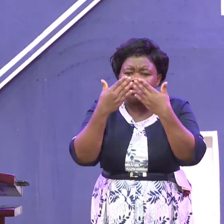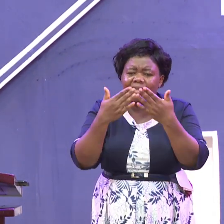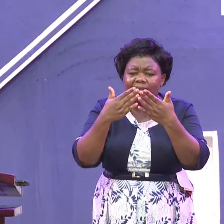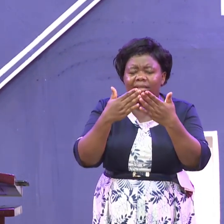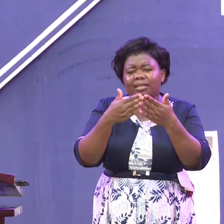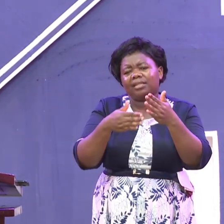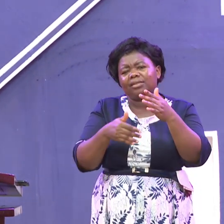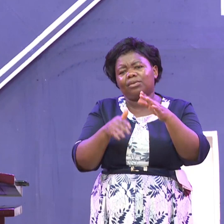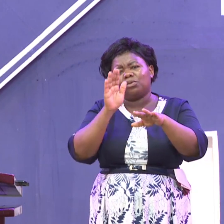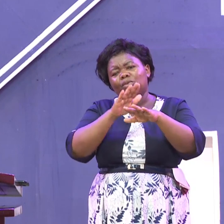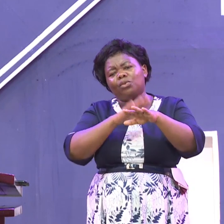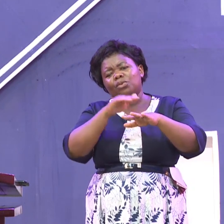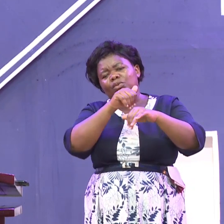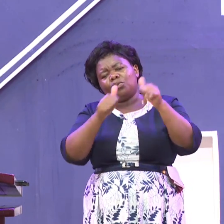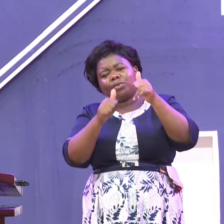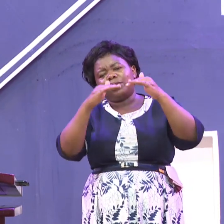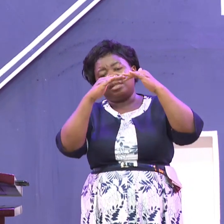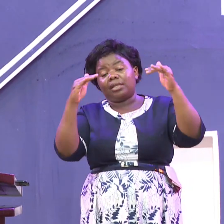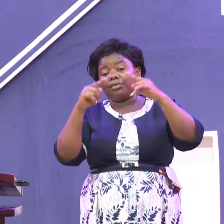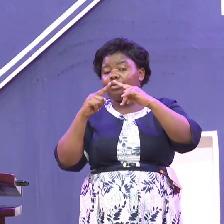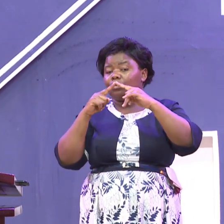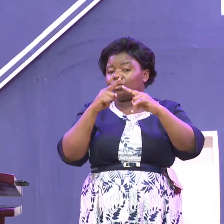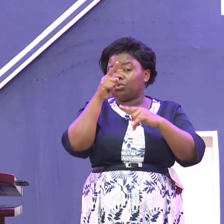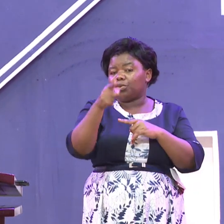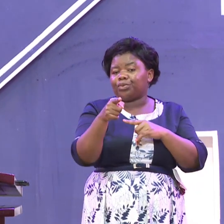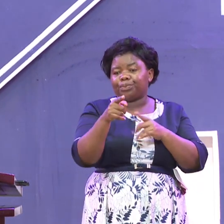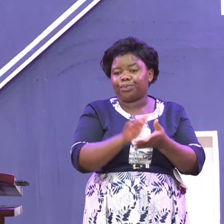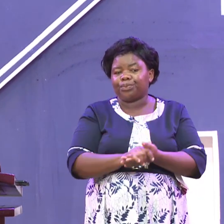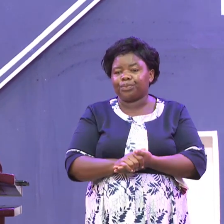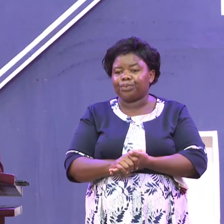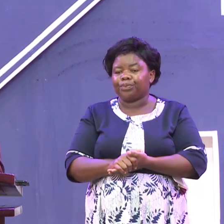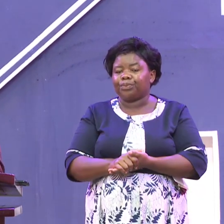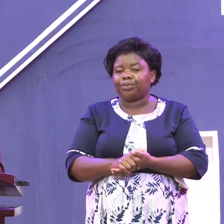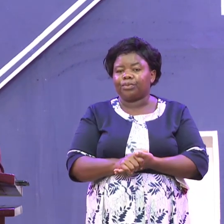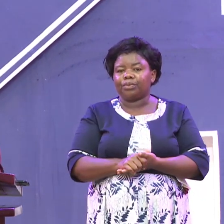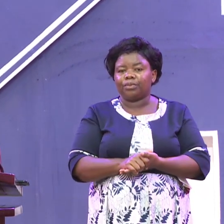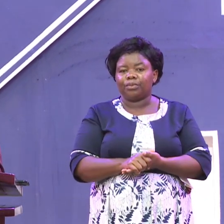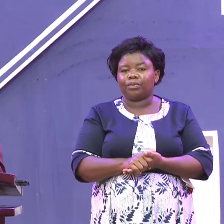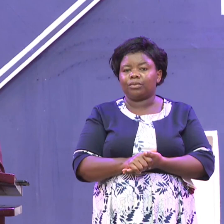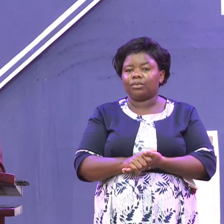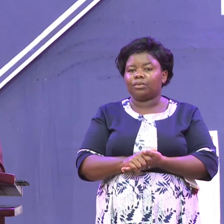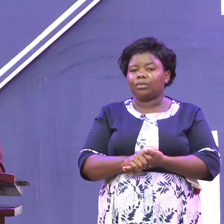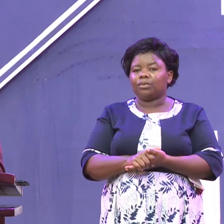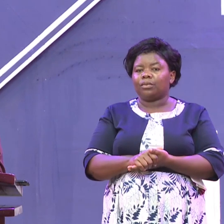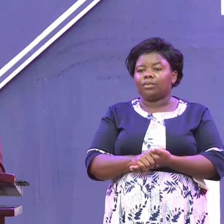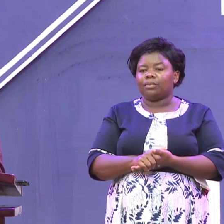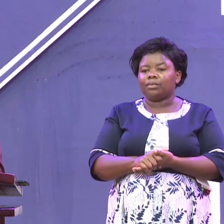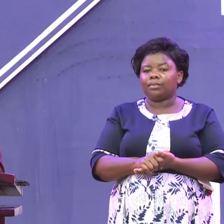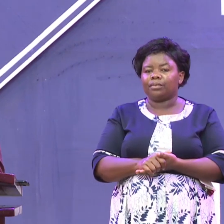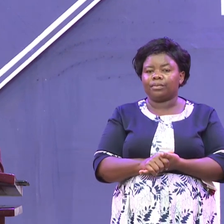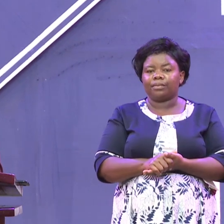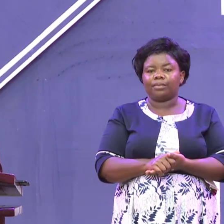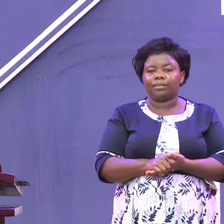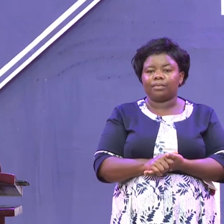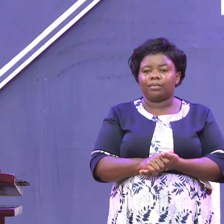gy'oli. In thanksgiving, especially the one of giving gifts, it needs you to get to know the person you're going to